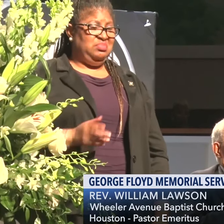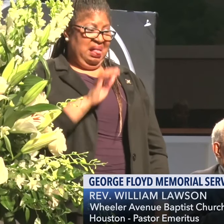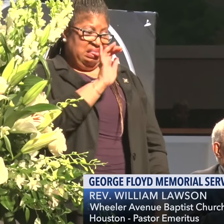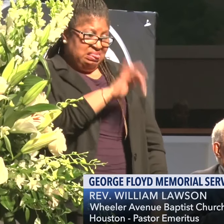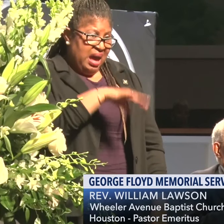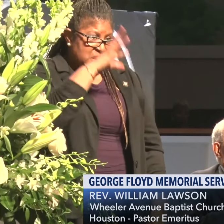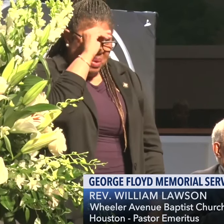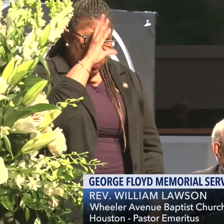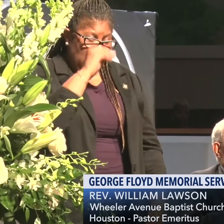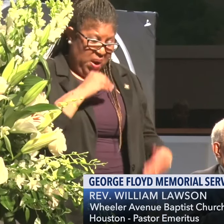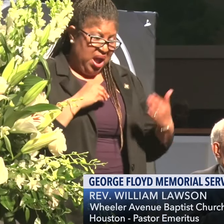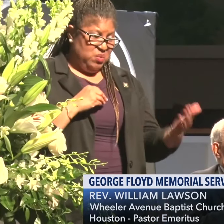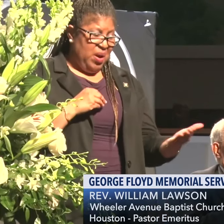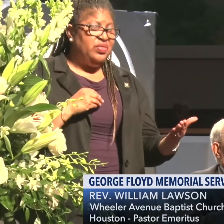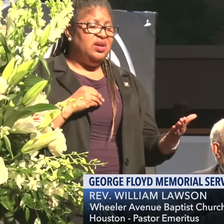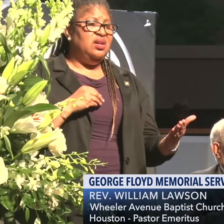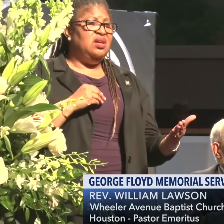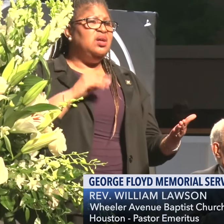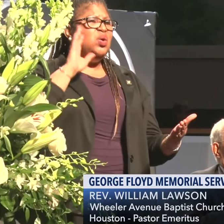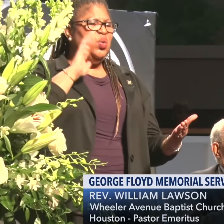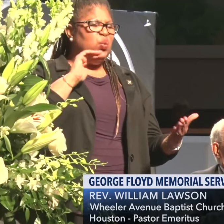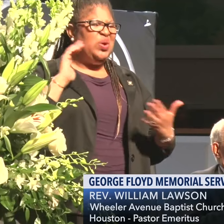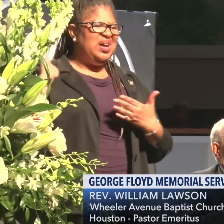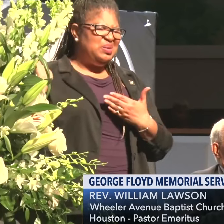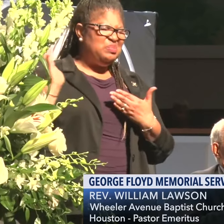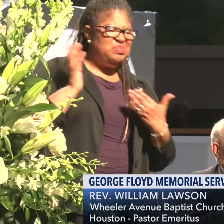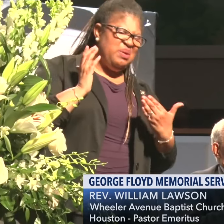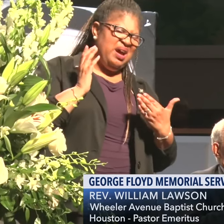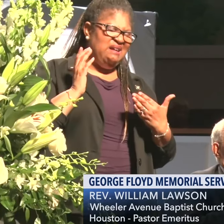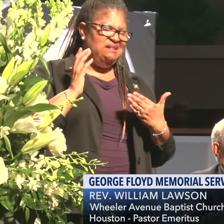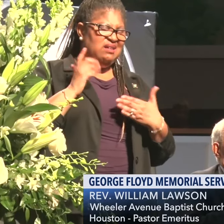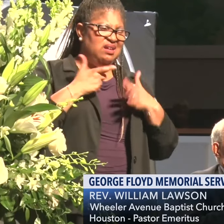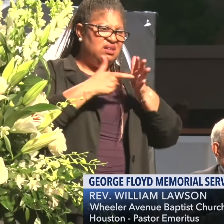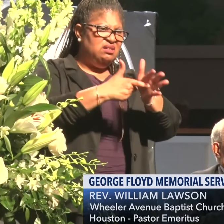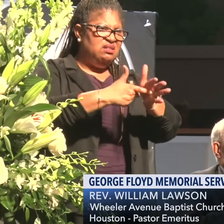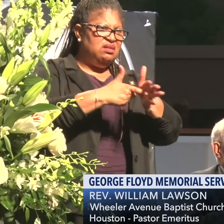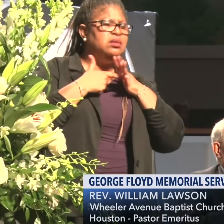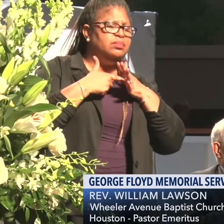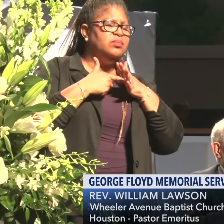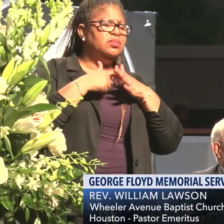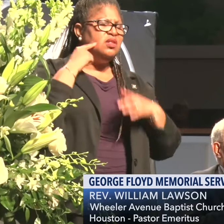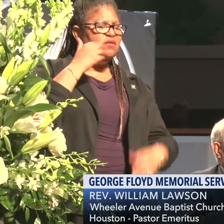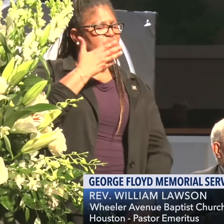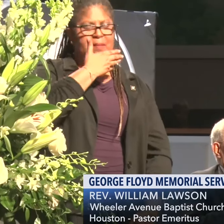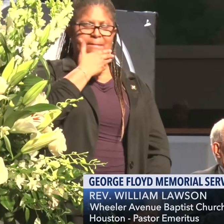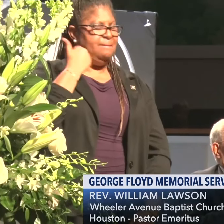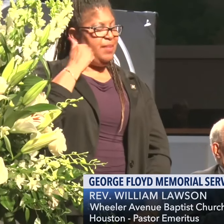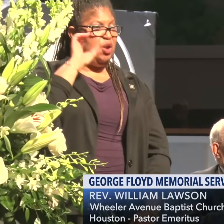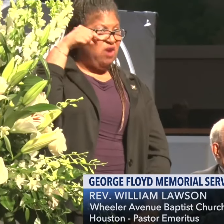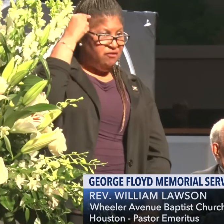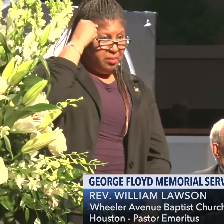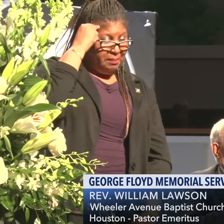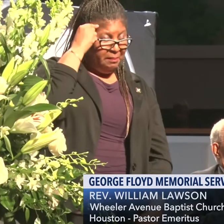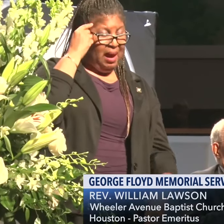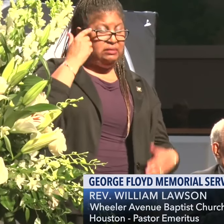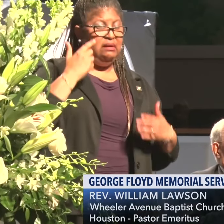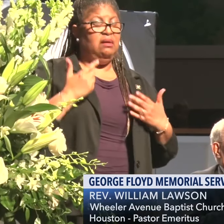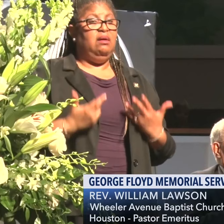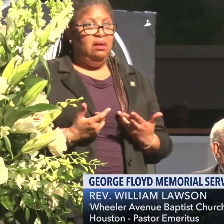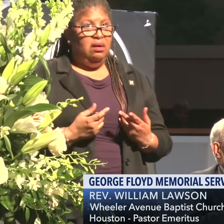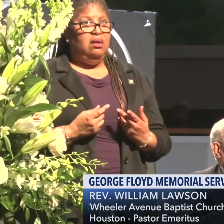This boy is going to bring forth a demand for better government. for for